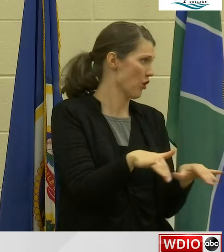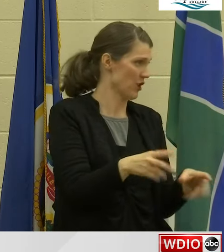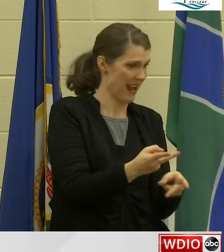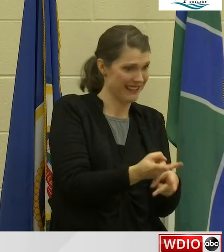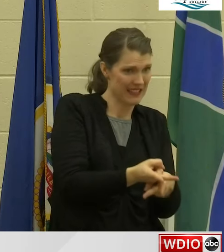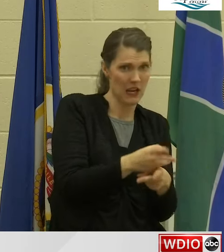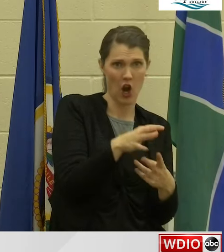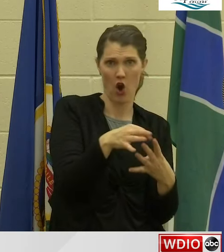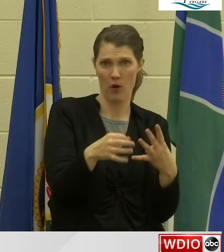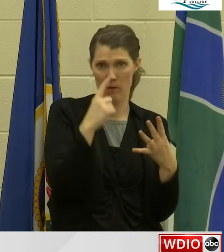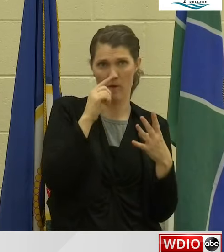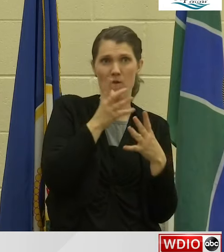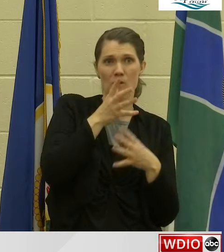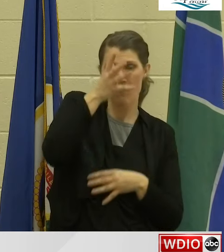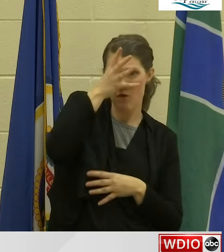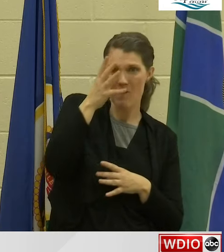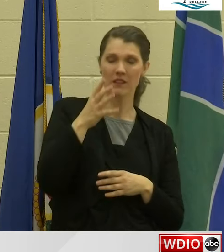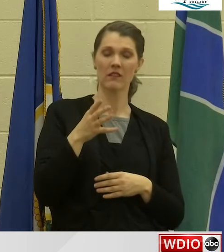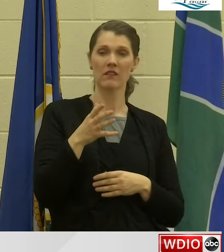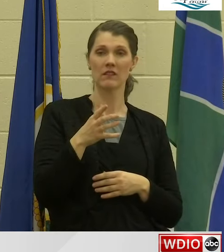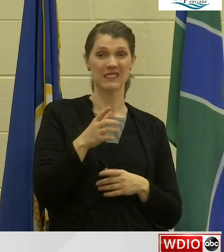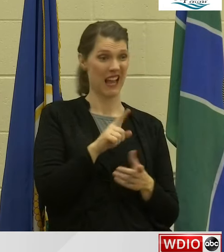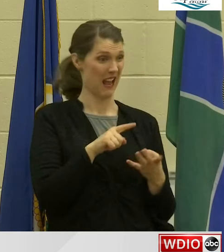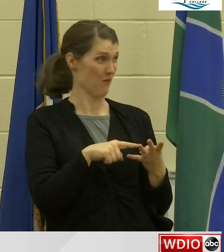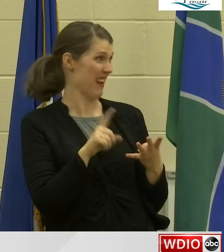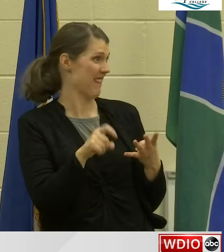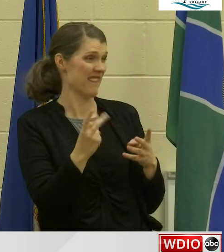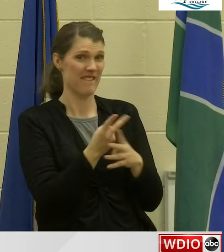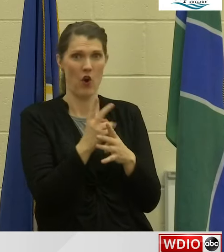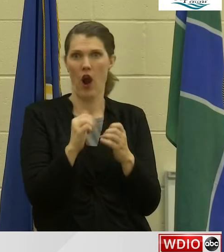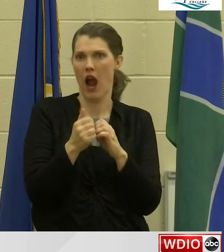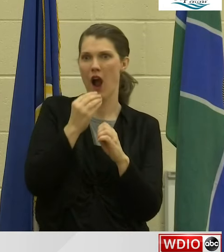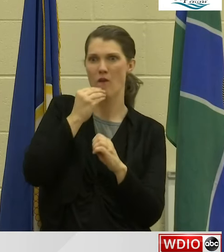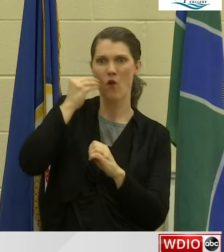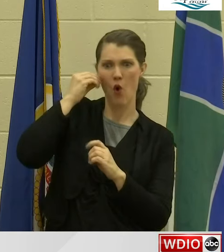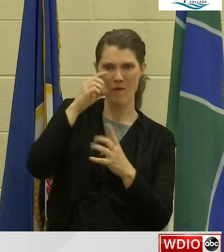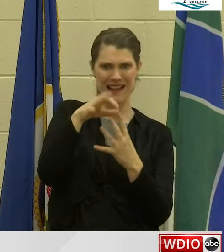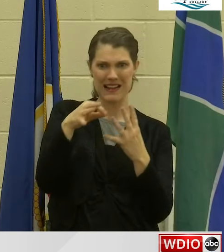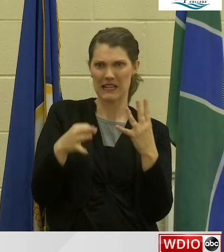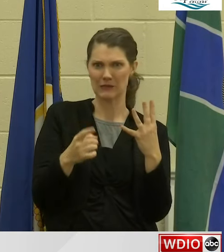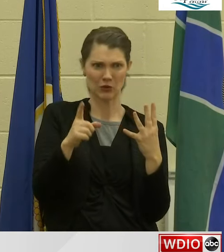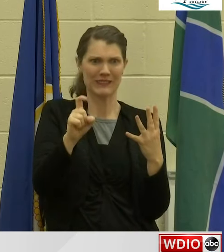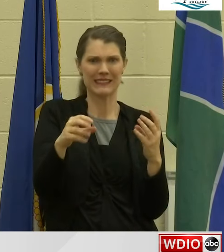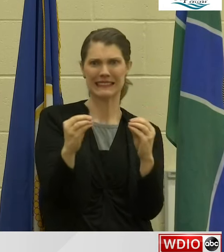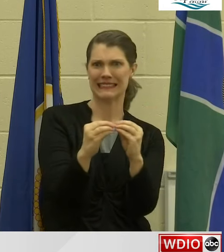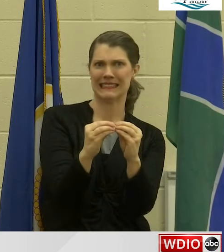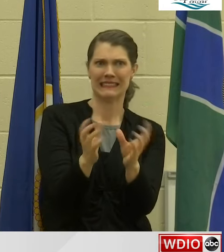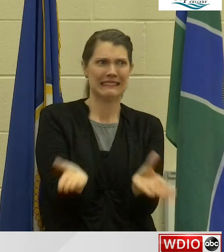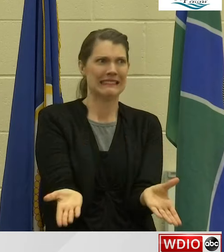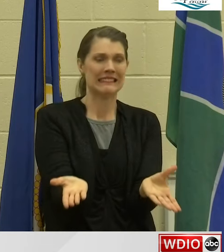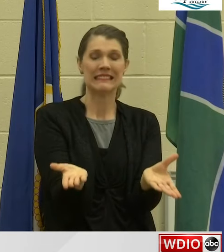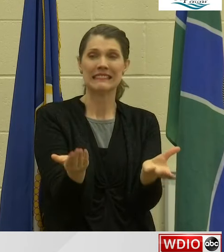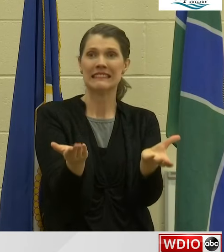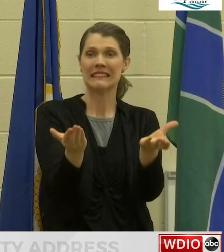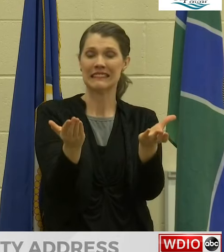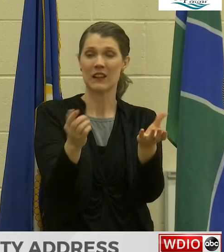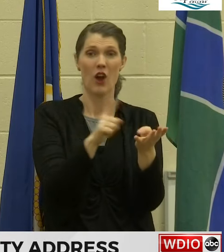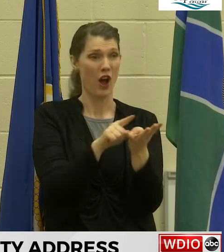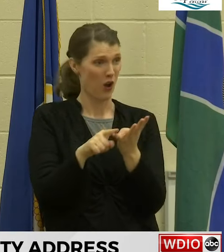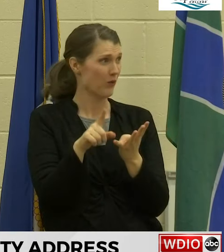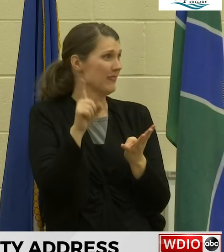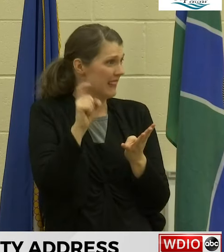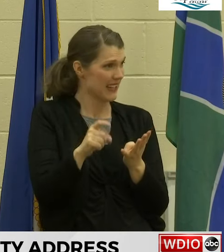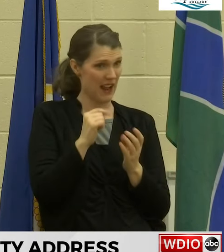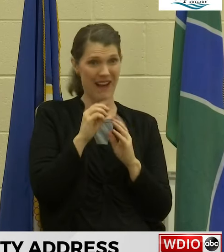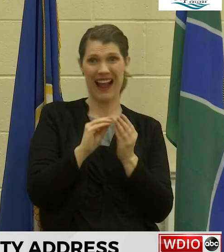We have to figure out affordable housing. And we must rapidly transition into a